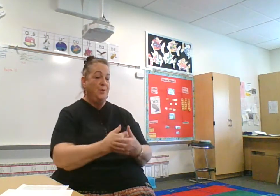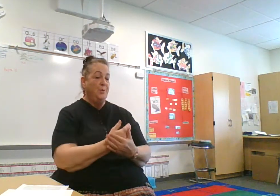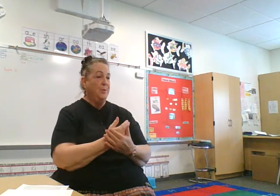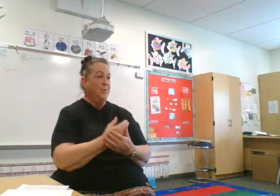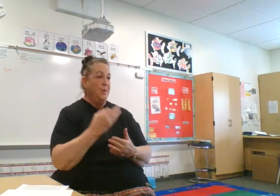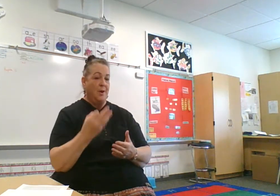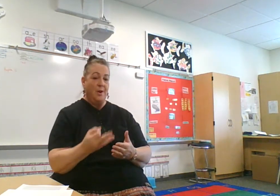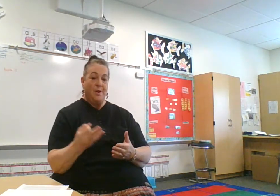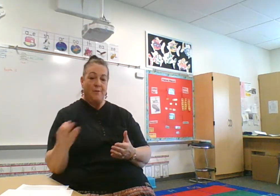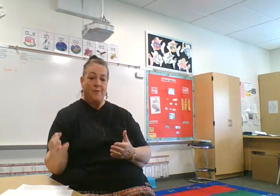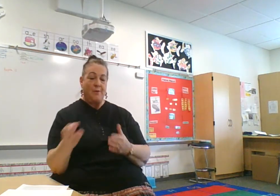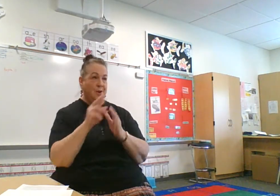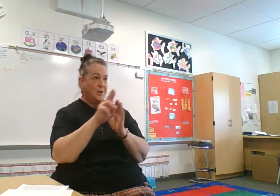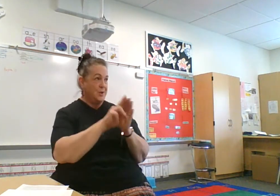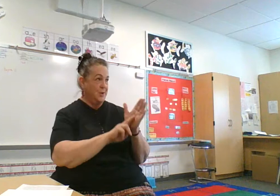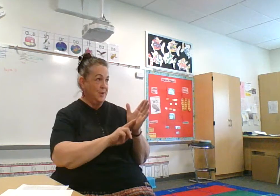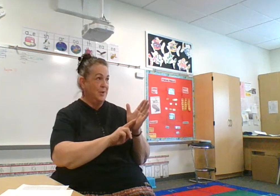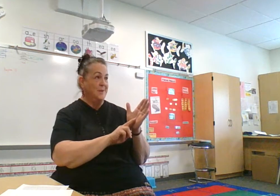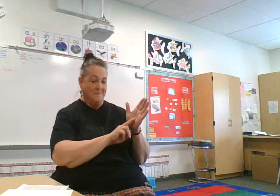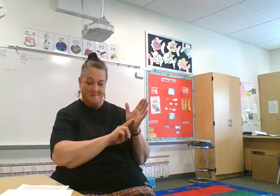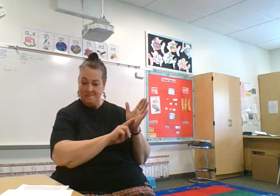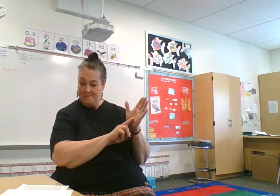new furniture.